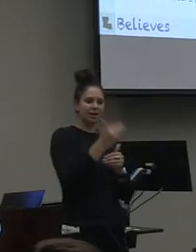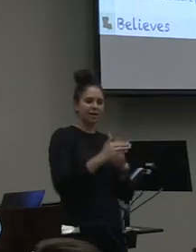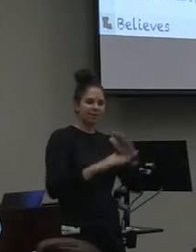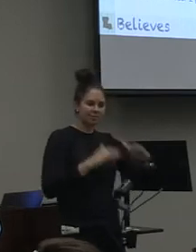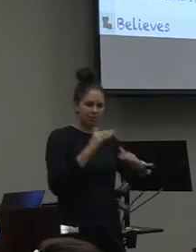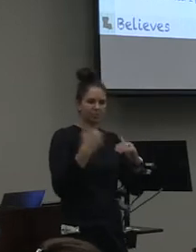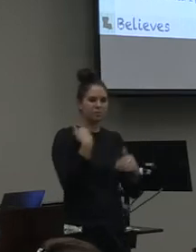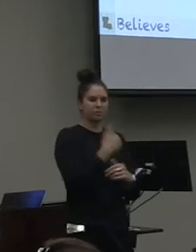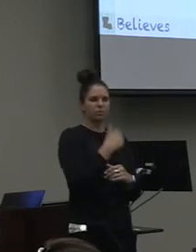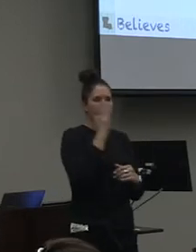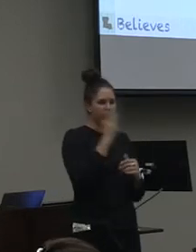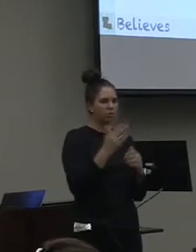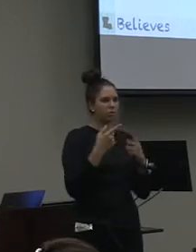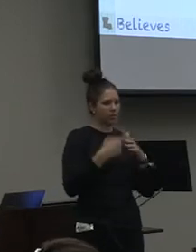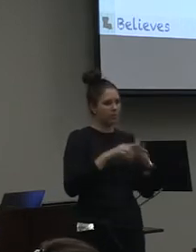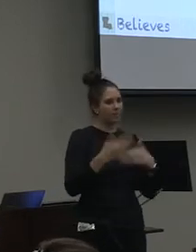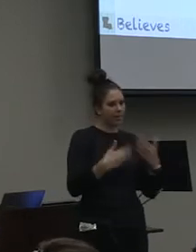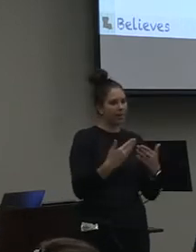statewide.